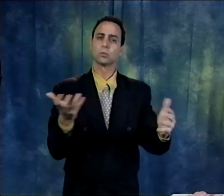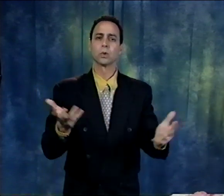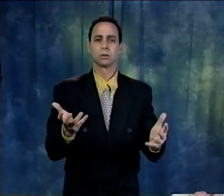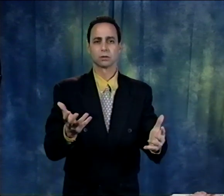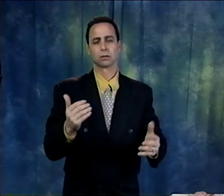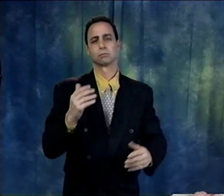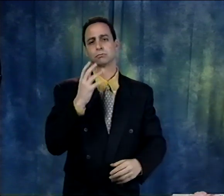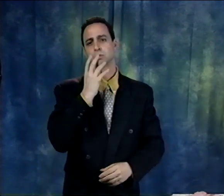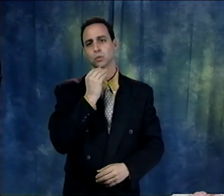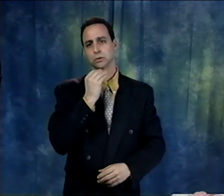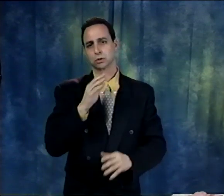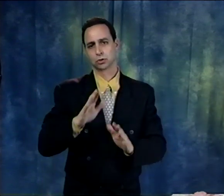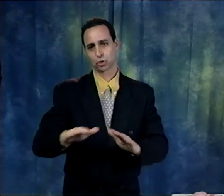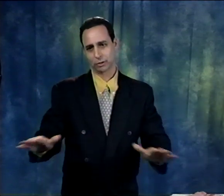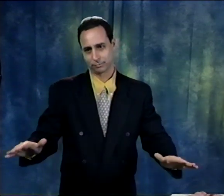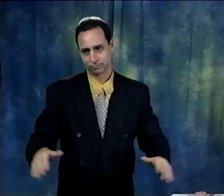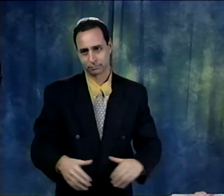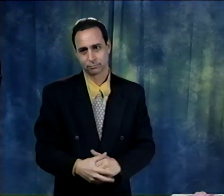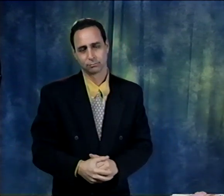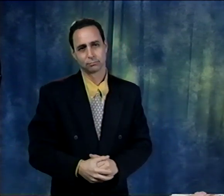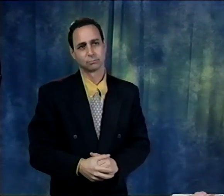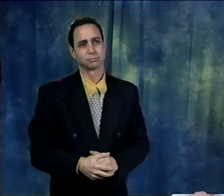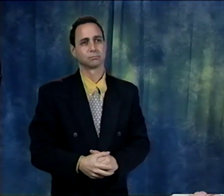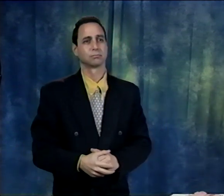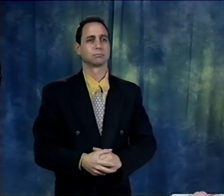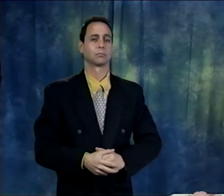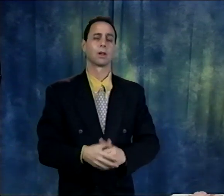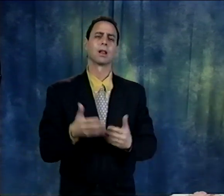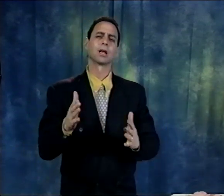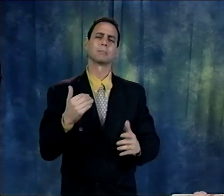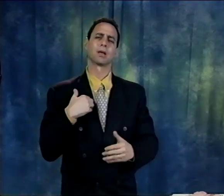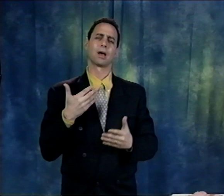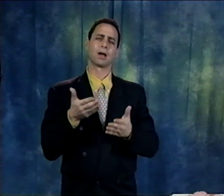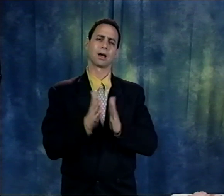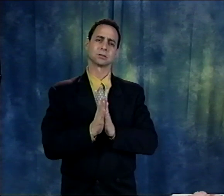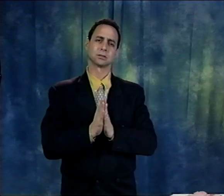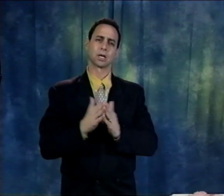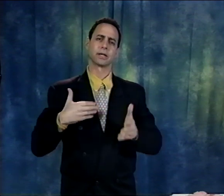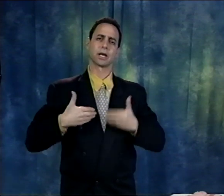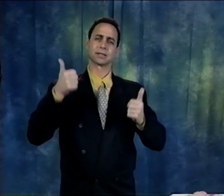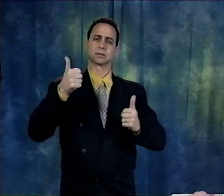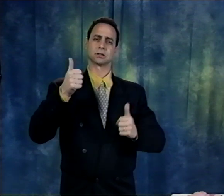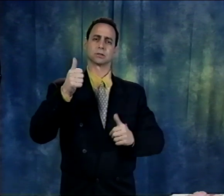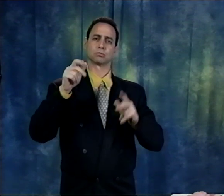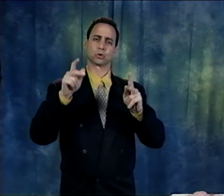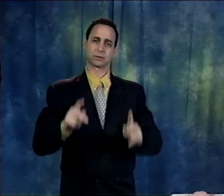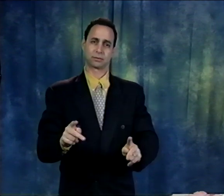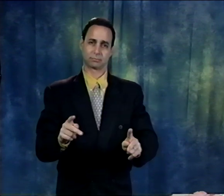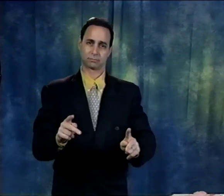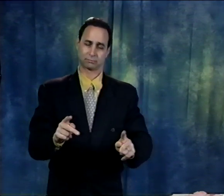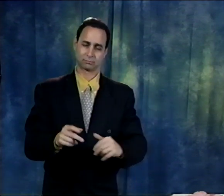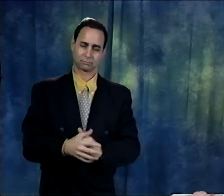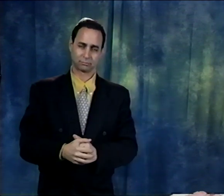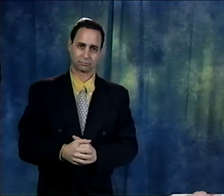tried to destroy the Jewish children. So let me ask the youngest person